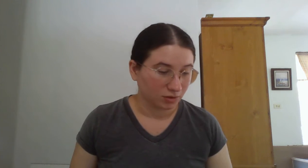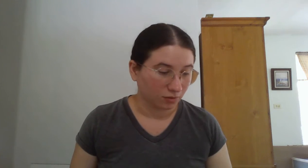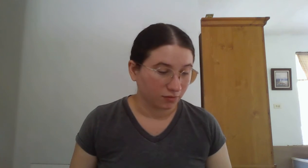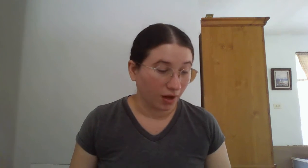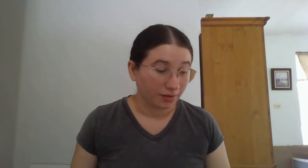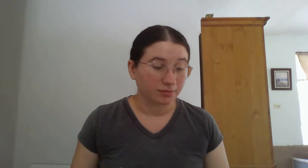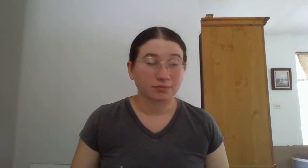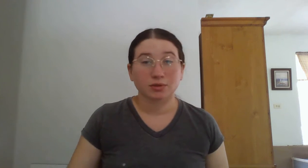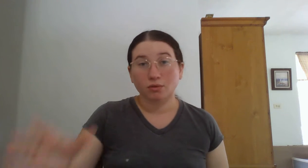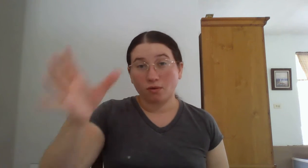So father.